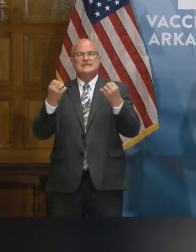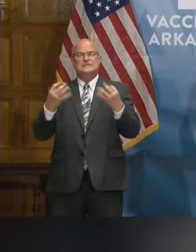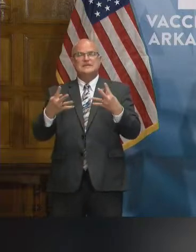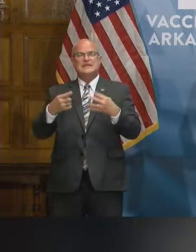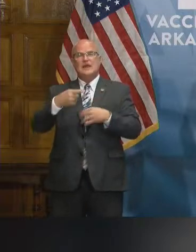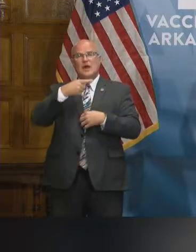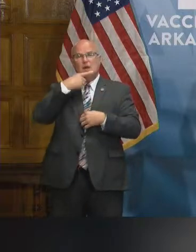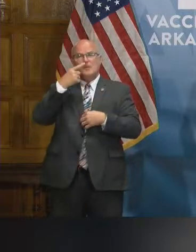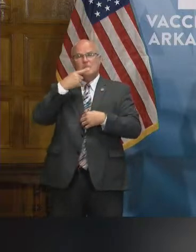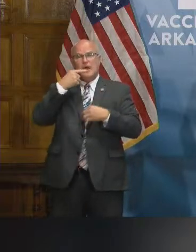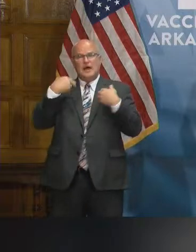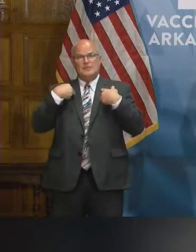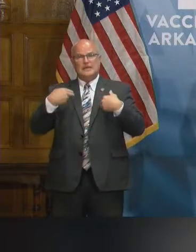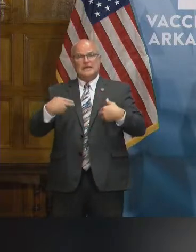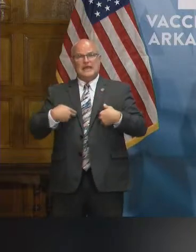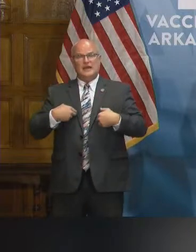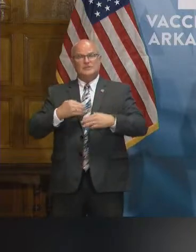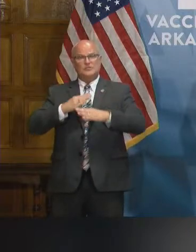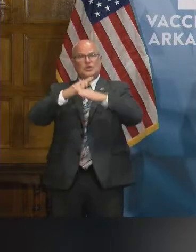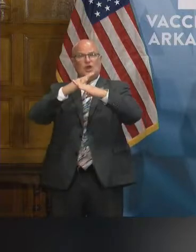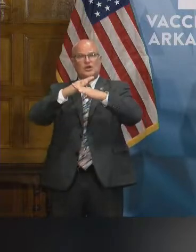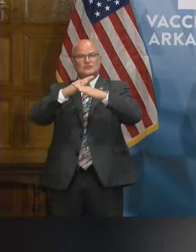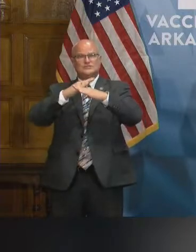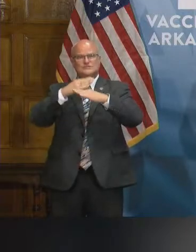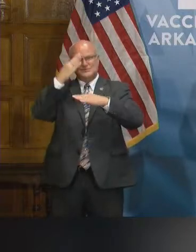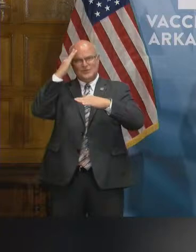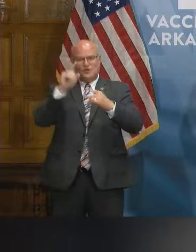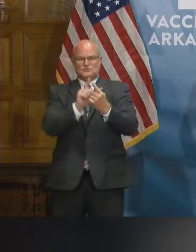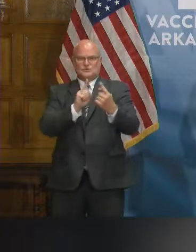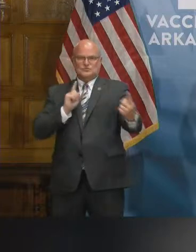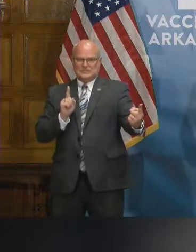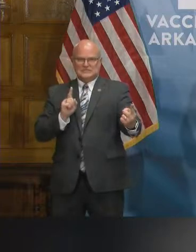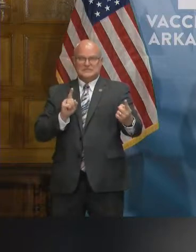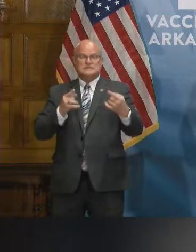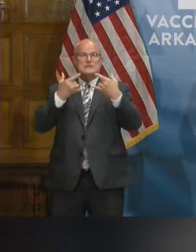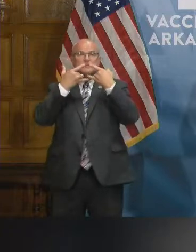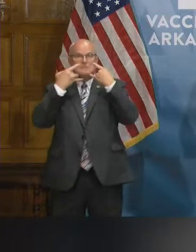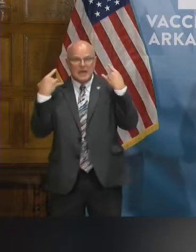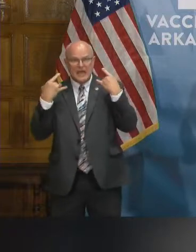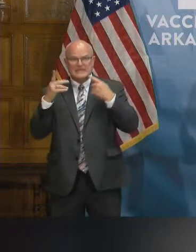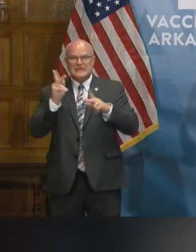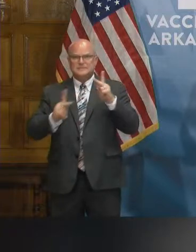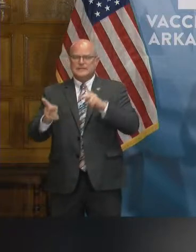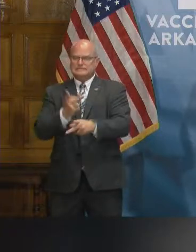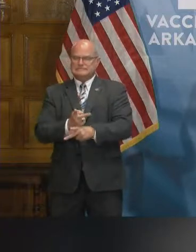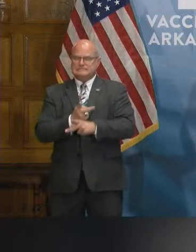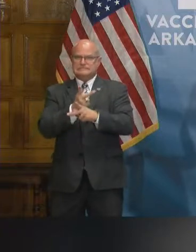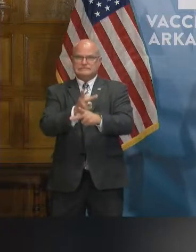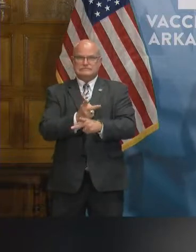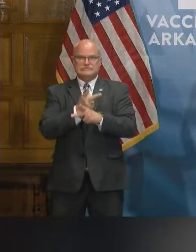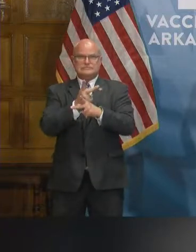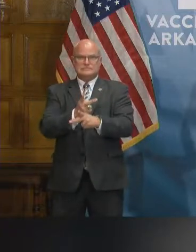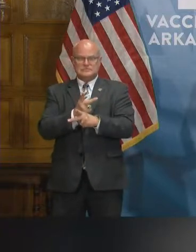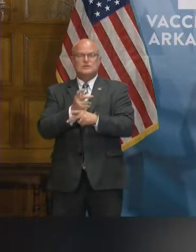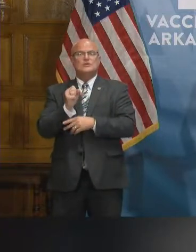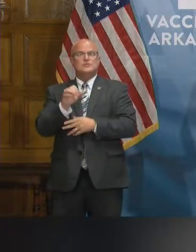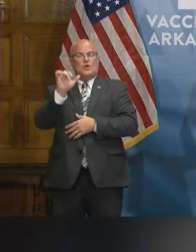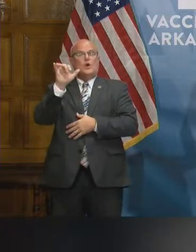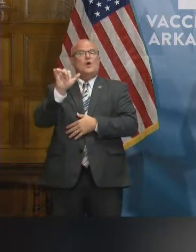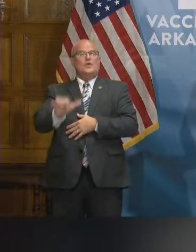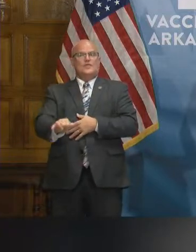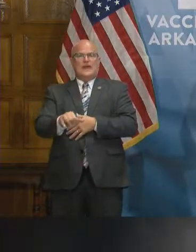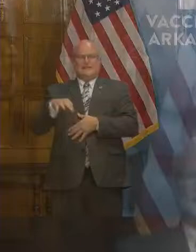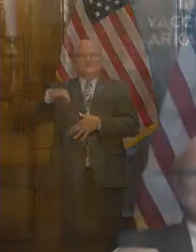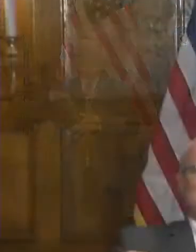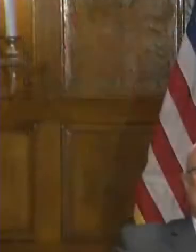health precautions, social distancing, wearing a mask, and everyone was careful, and so that had